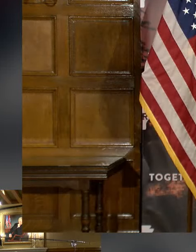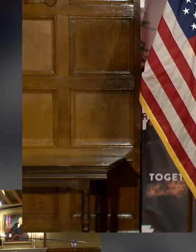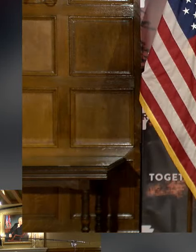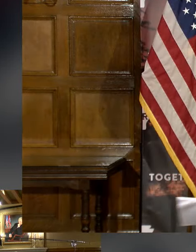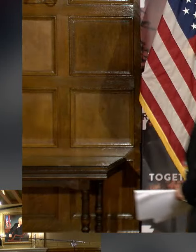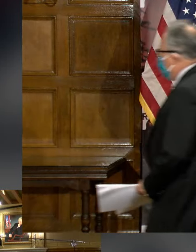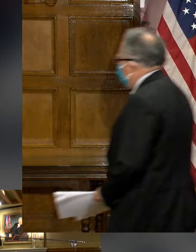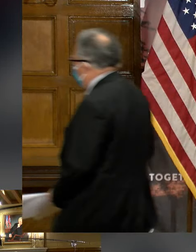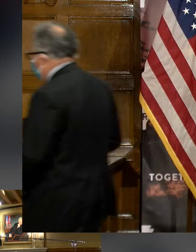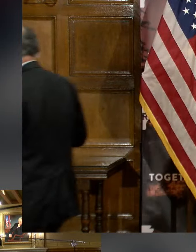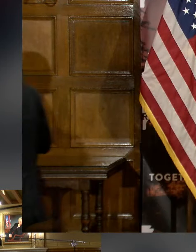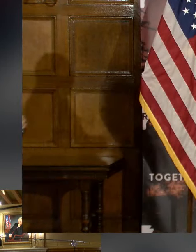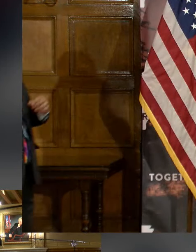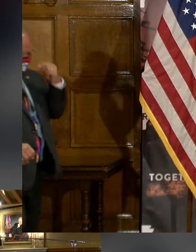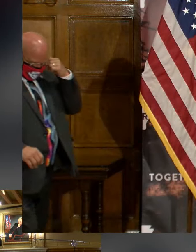Ready?